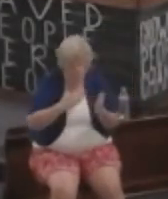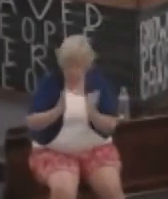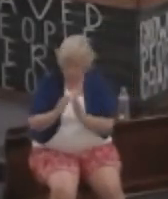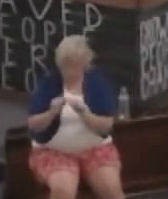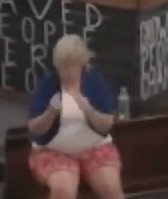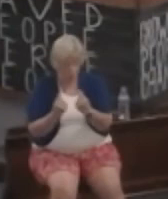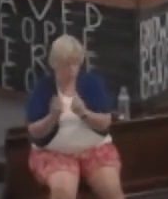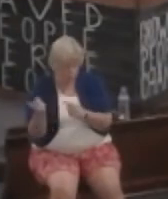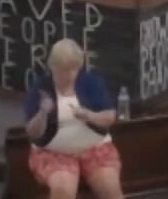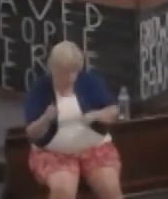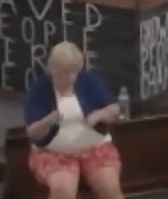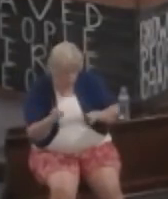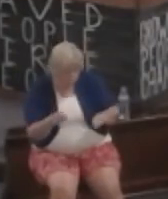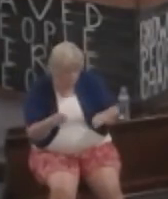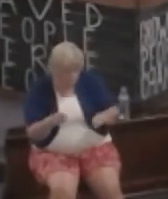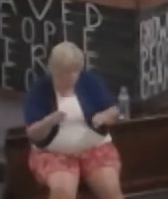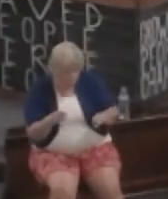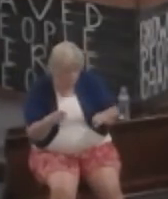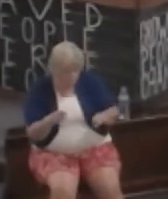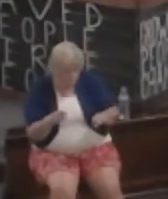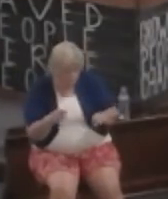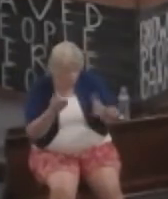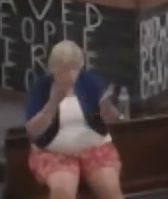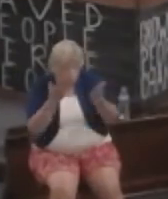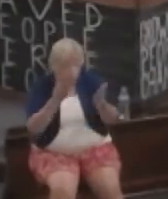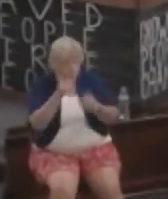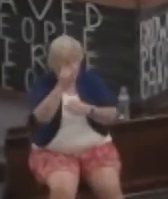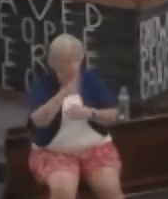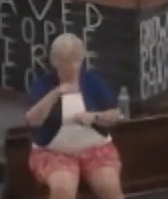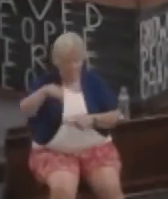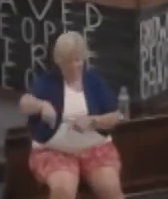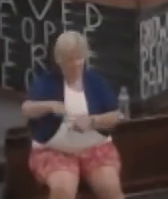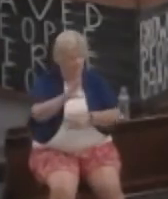group? Are you serving God in a ministry?